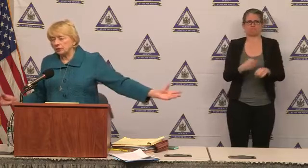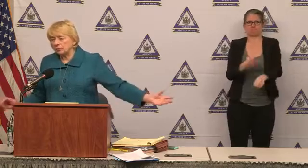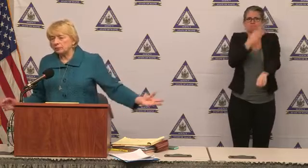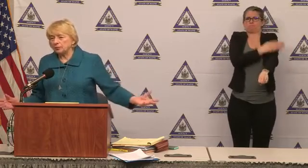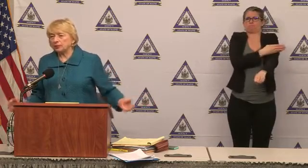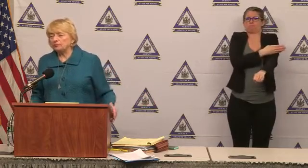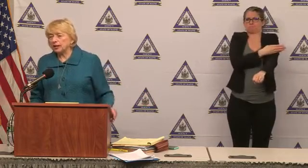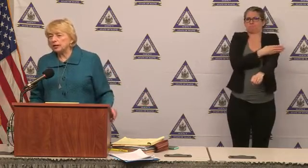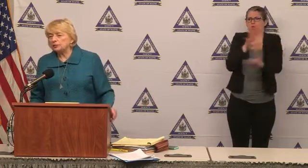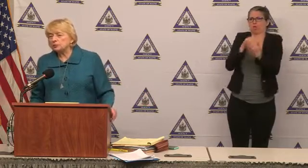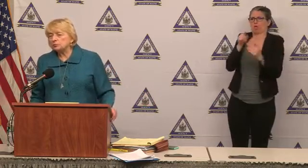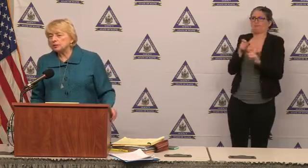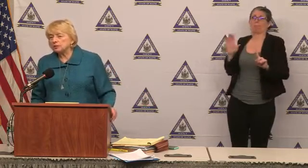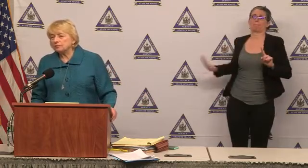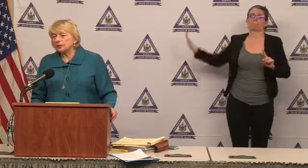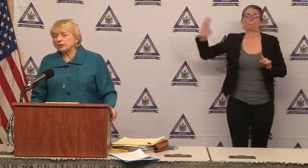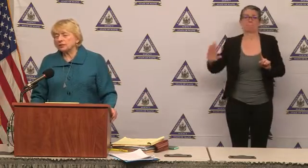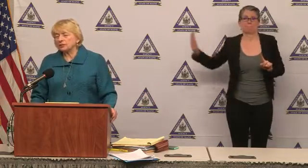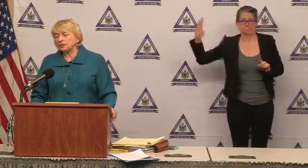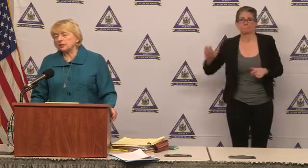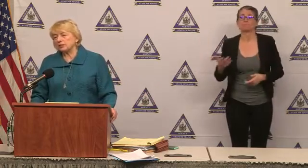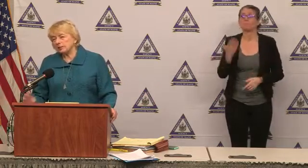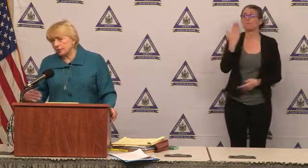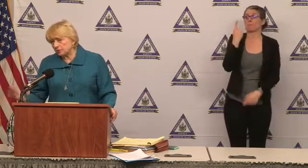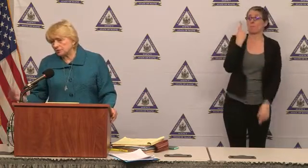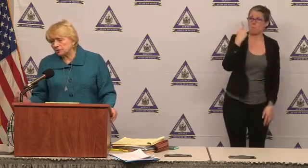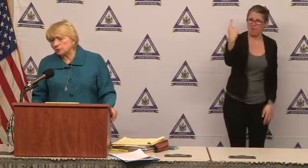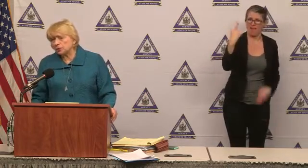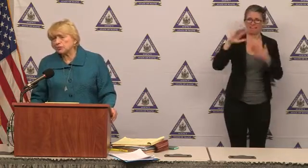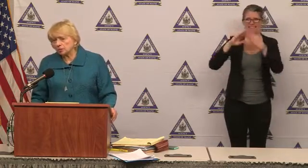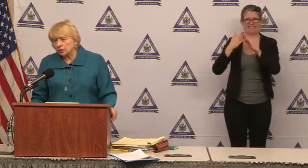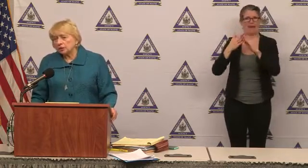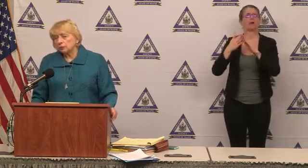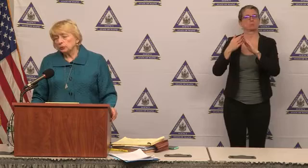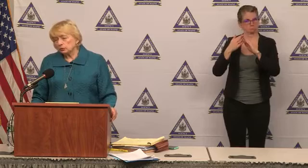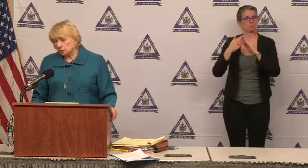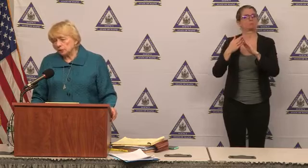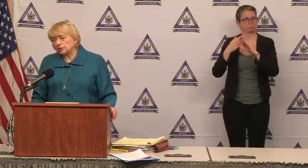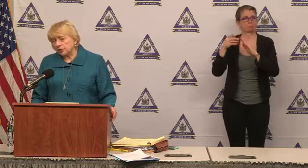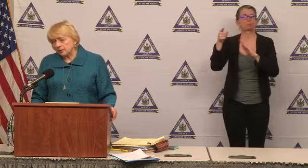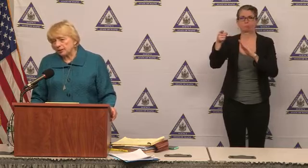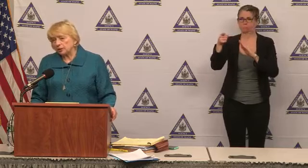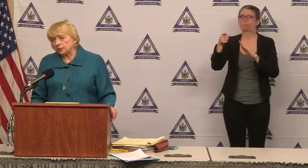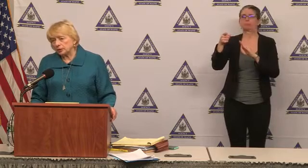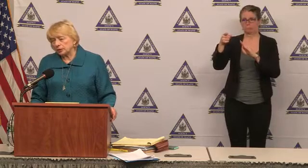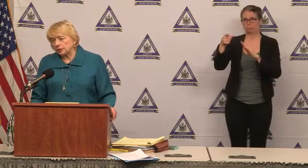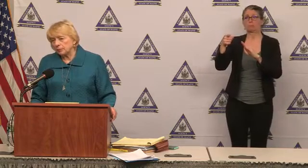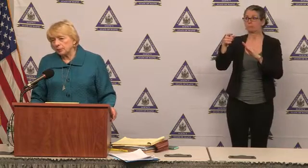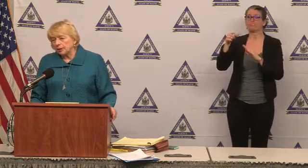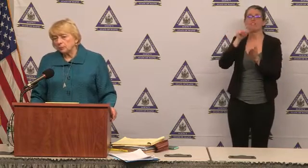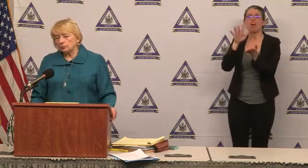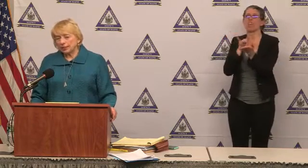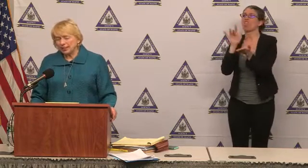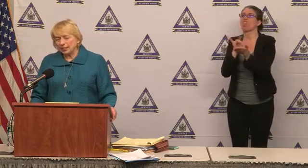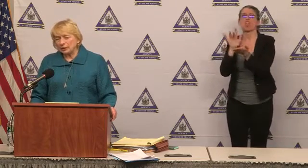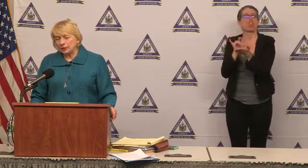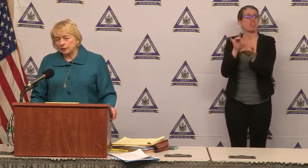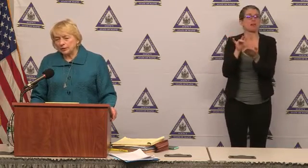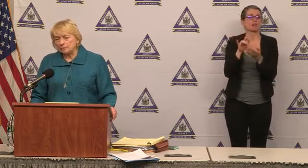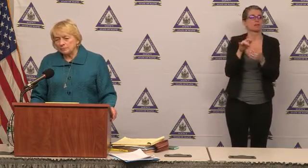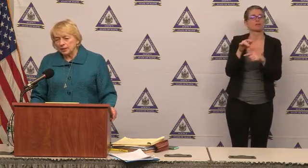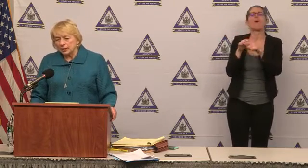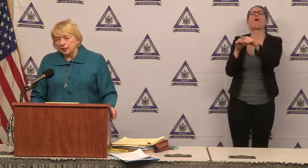can be confined or shouldn't be confined and are taking advantage of the situation, we'll address that accordingly. But right now, I